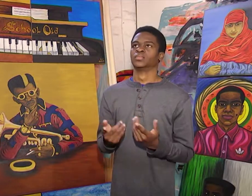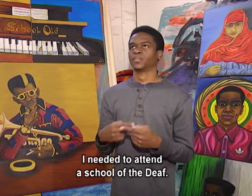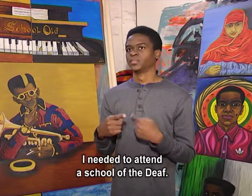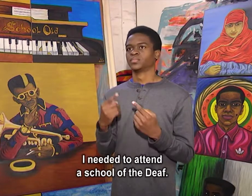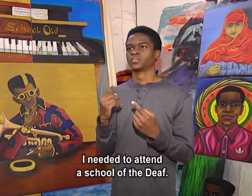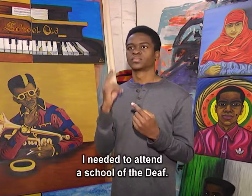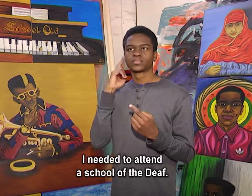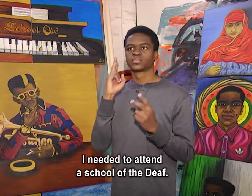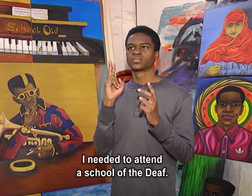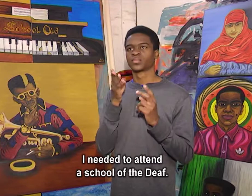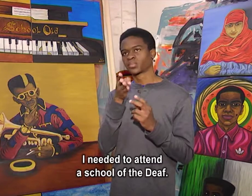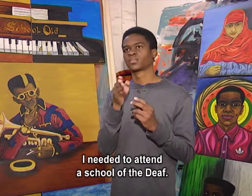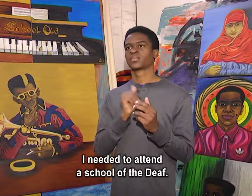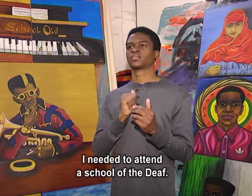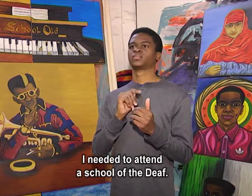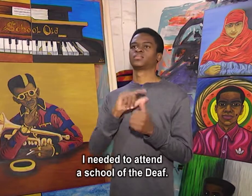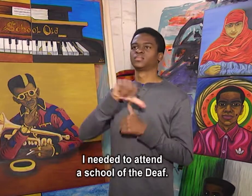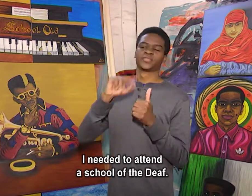I needed to attend a school of the deaf.